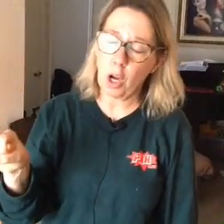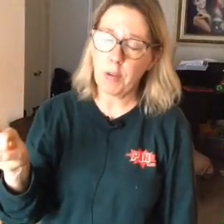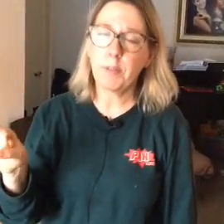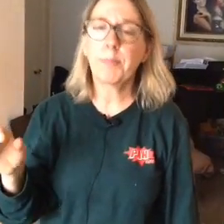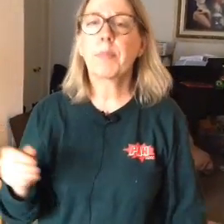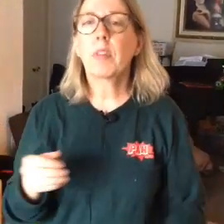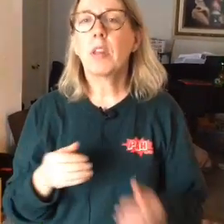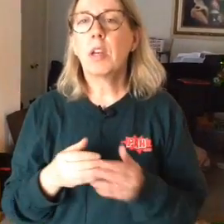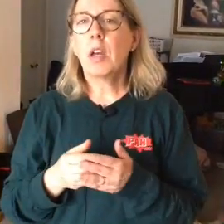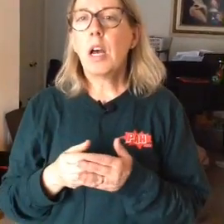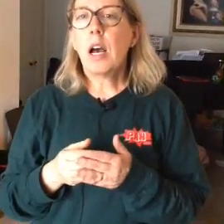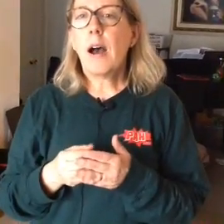off.